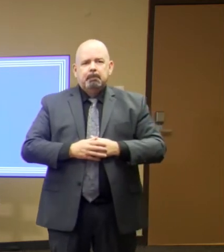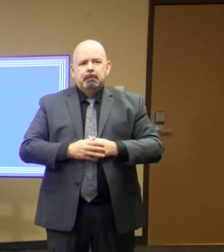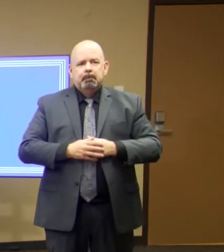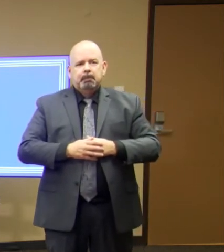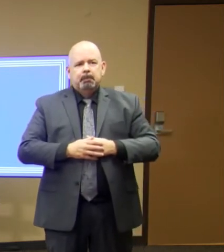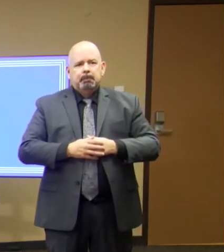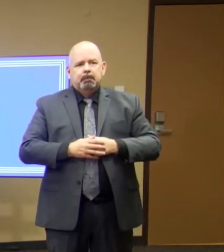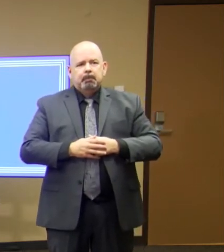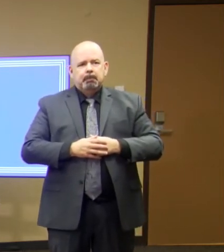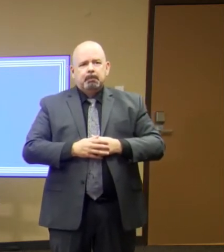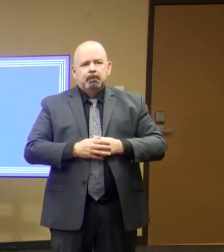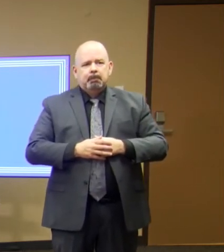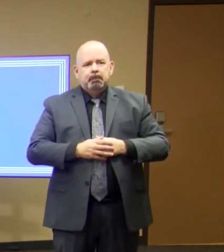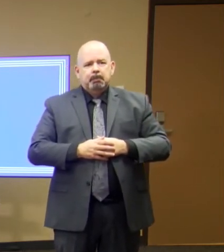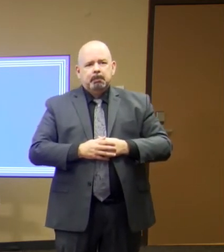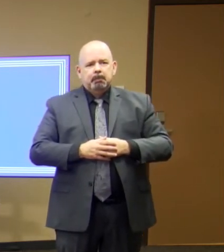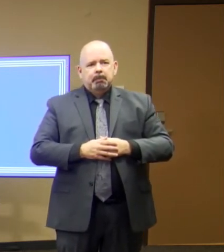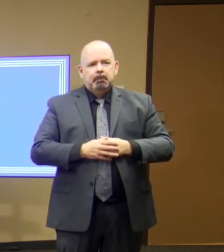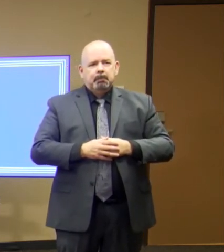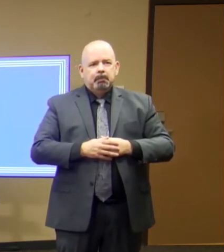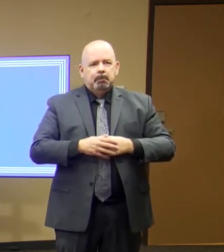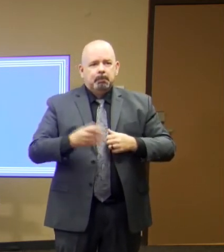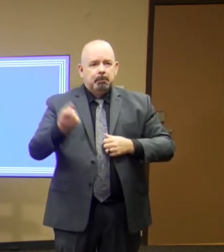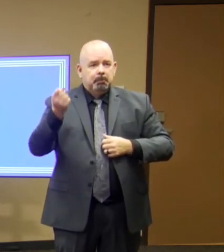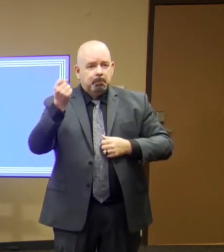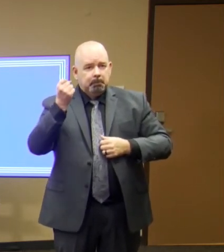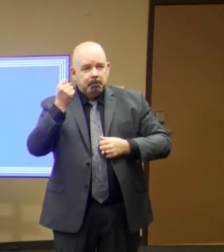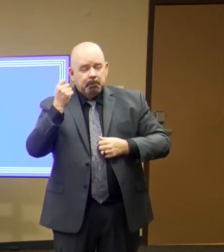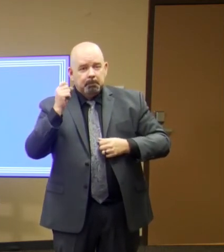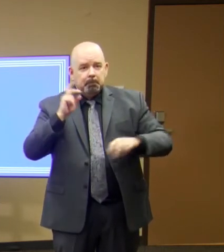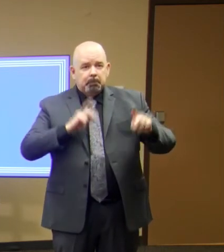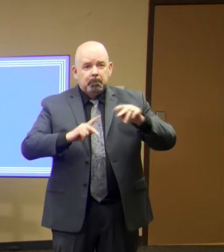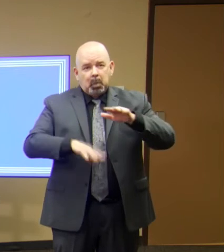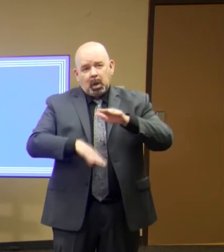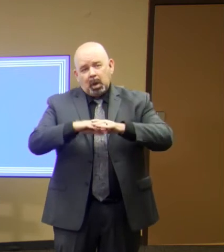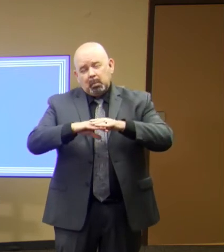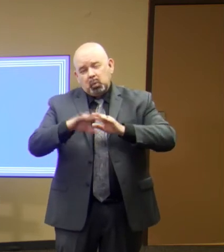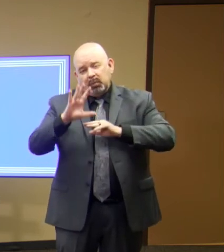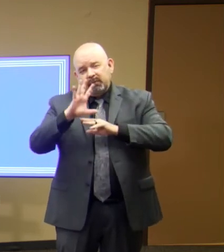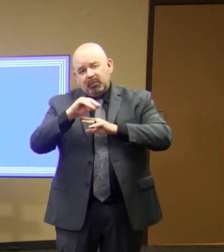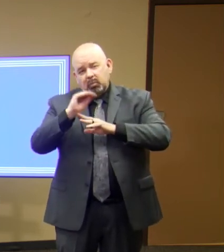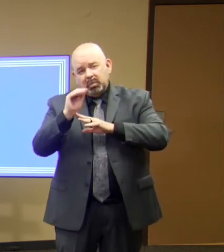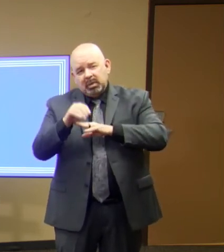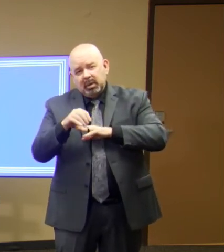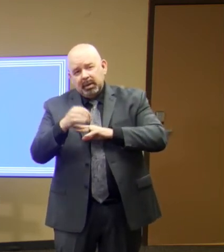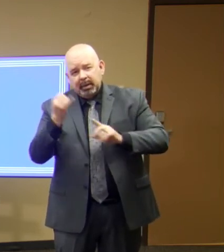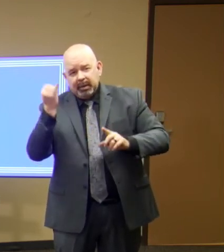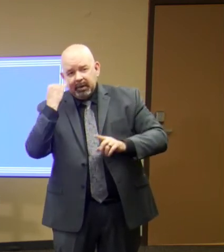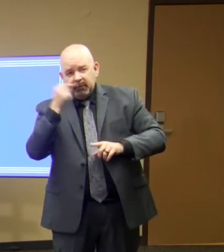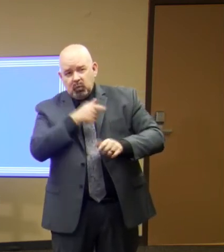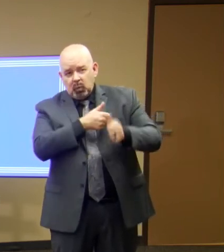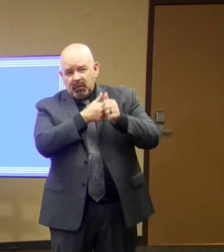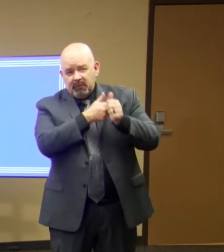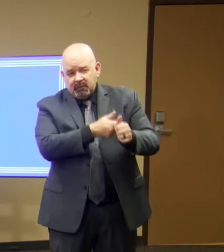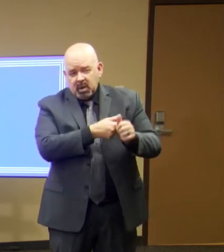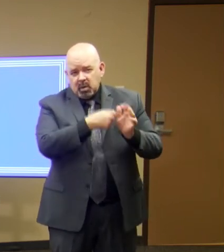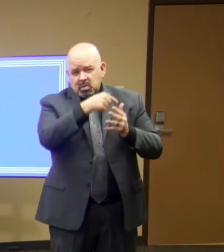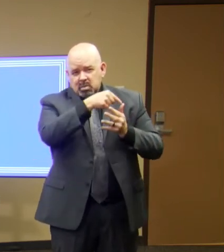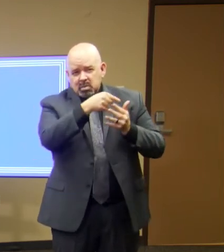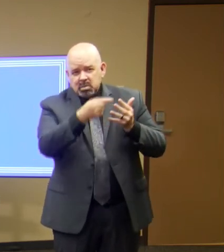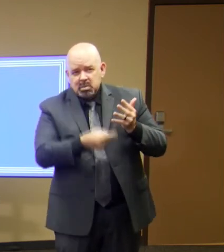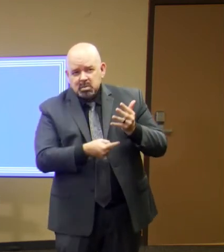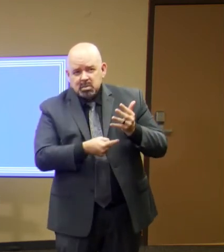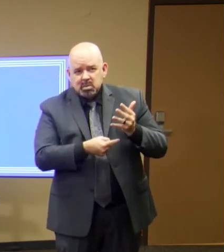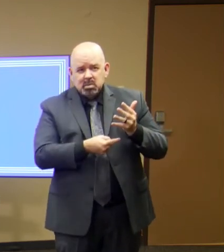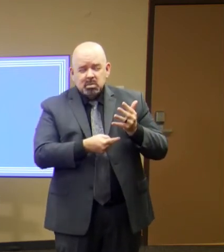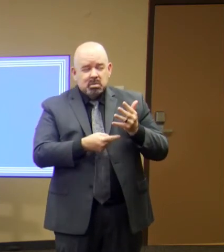of 50%, but we would be in a much worse place before that would kick in. So we're trying to get that to